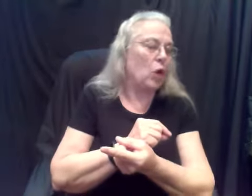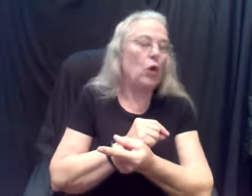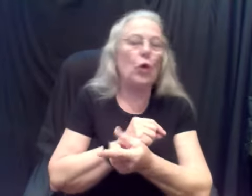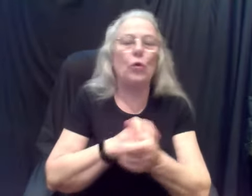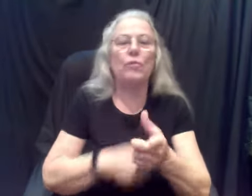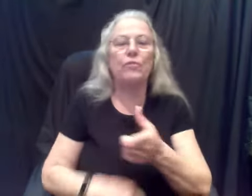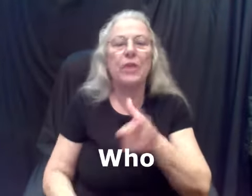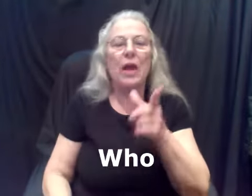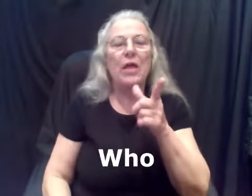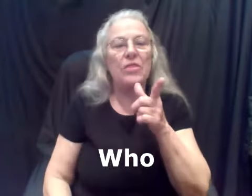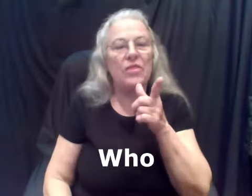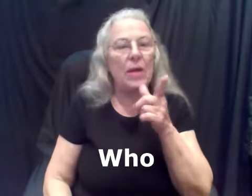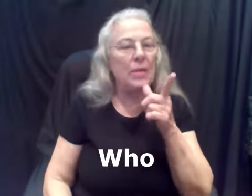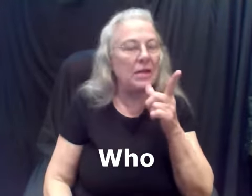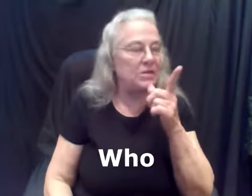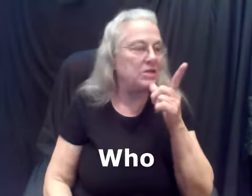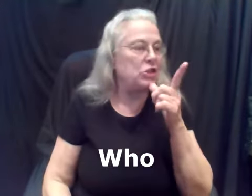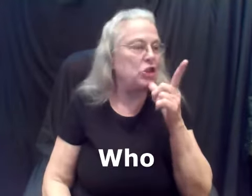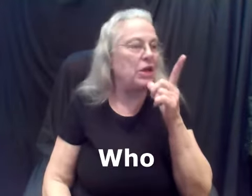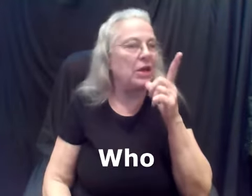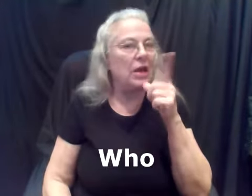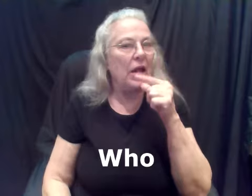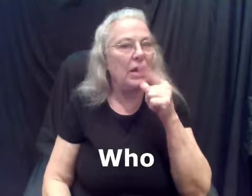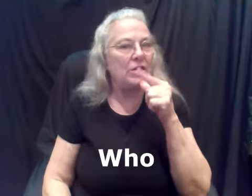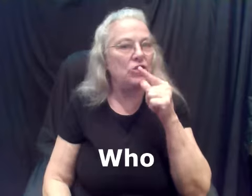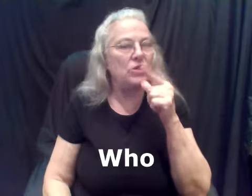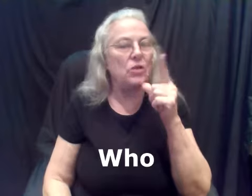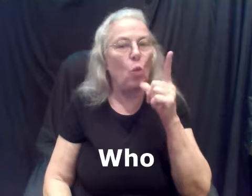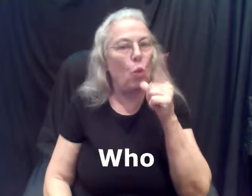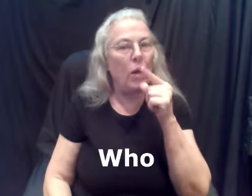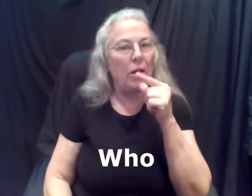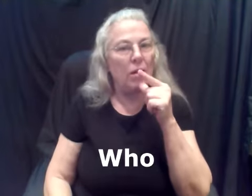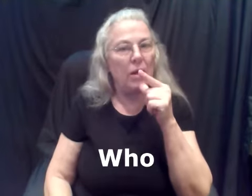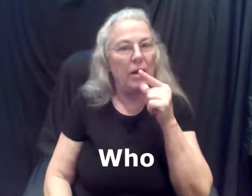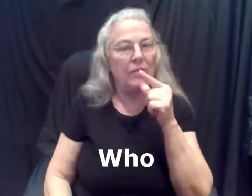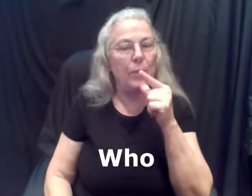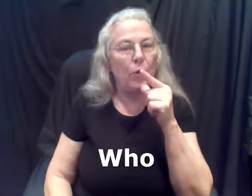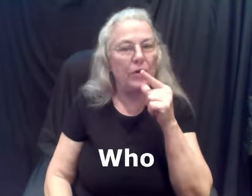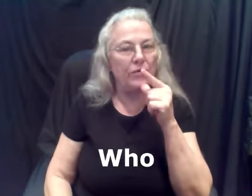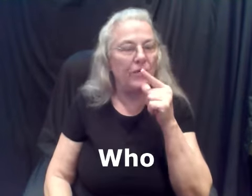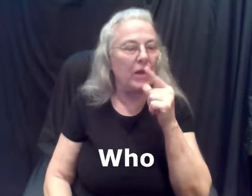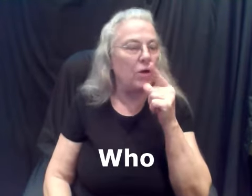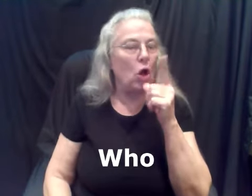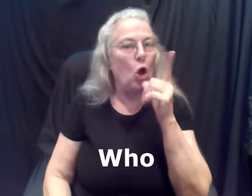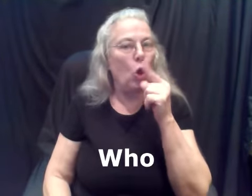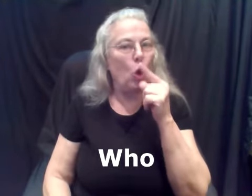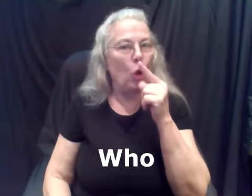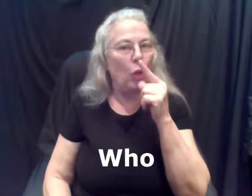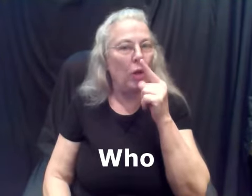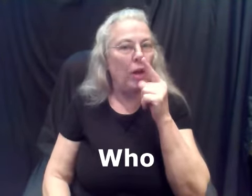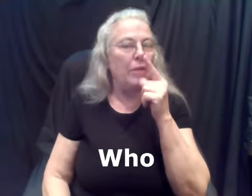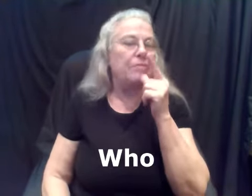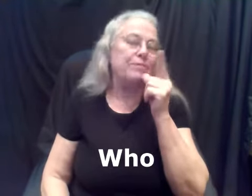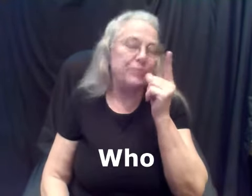Who? Thumb against the chin, and it's just a wiggle of the pointer finger. Who?